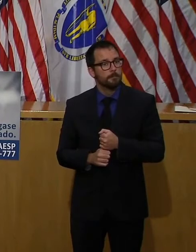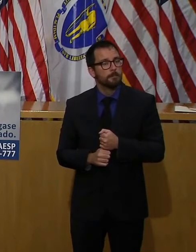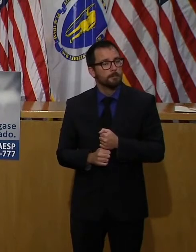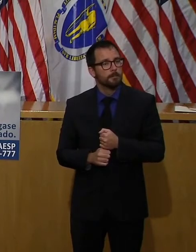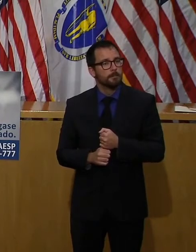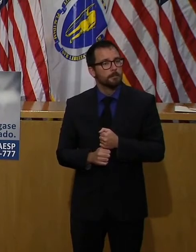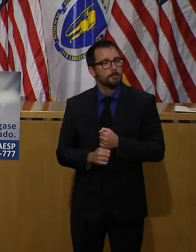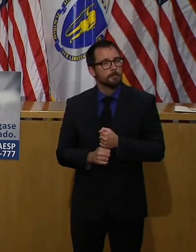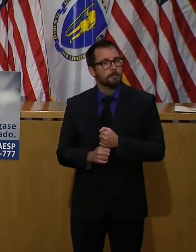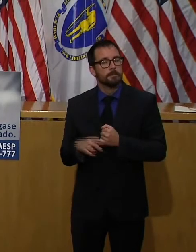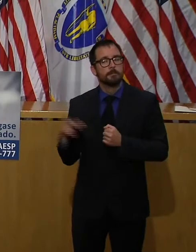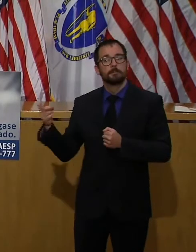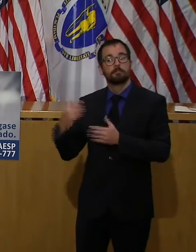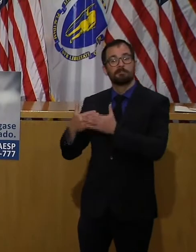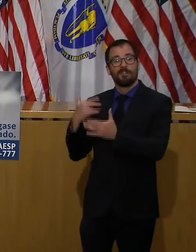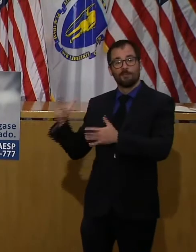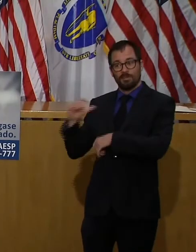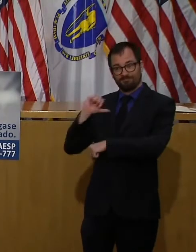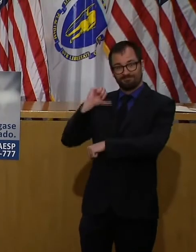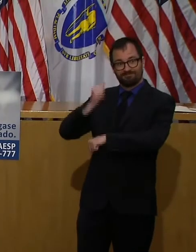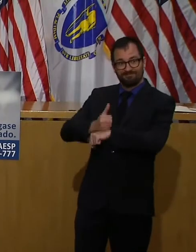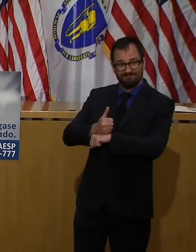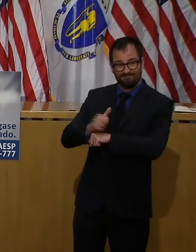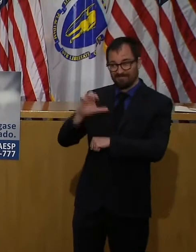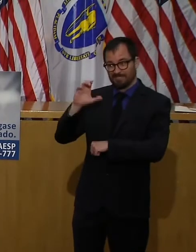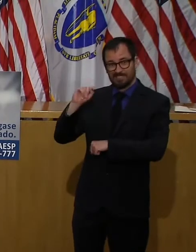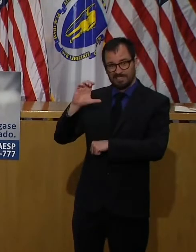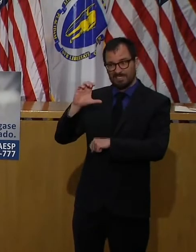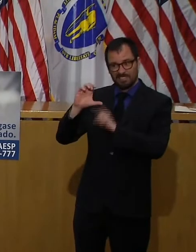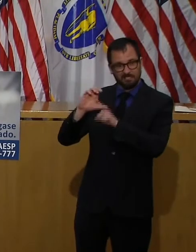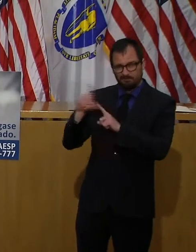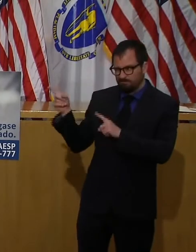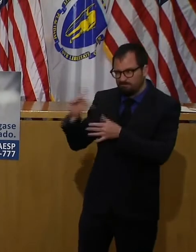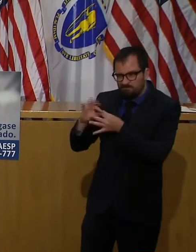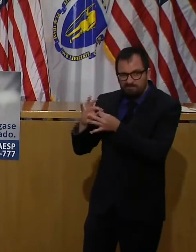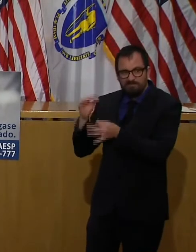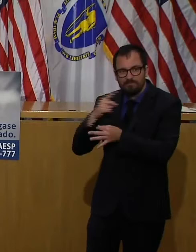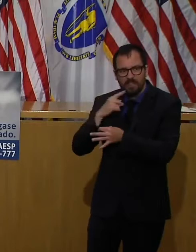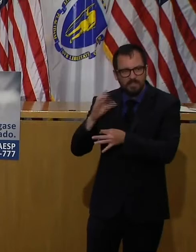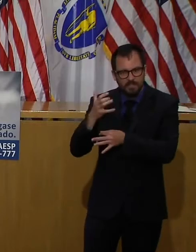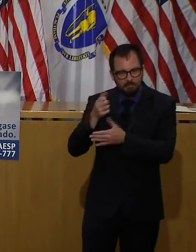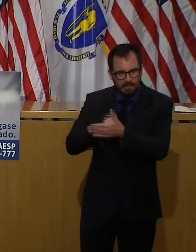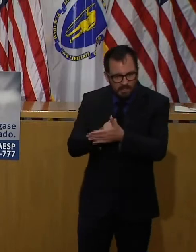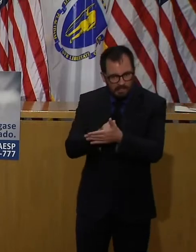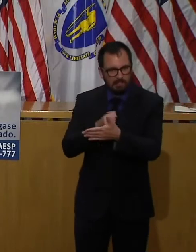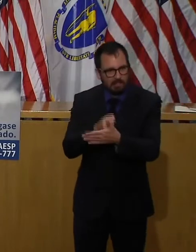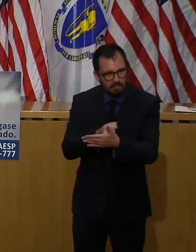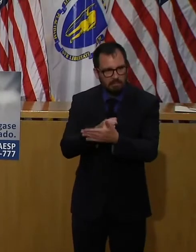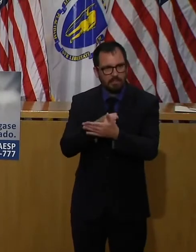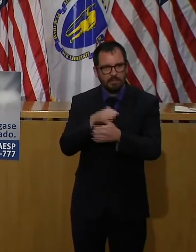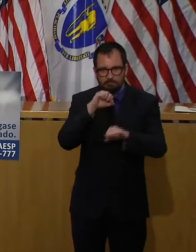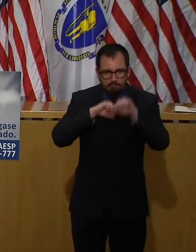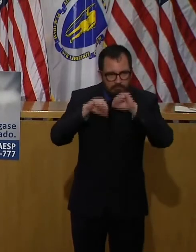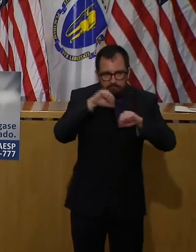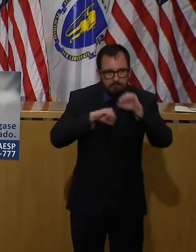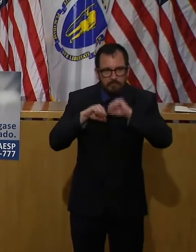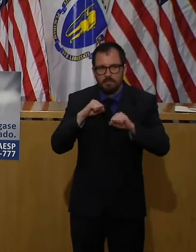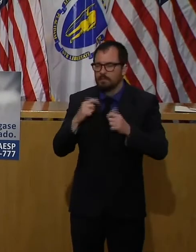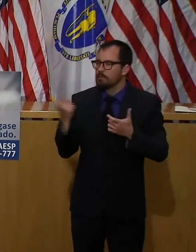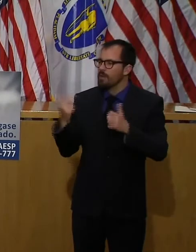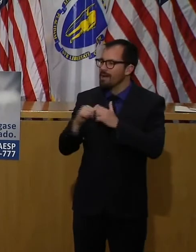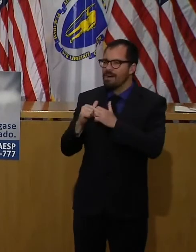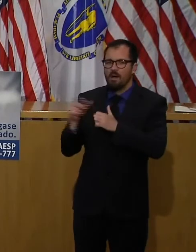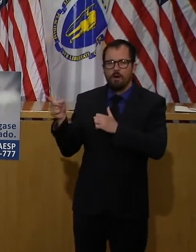of making these calls and more people in their situation. I think we're all in sort of a new day and